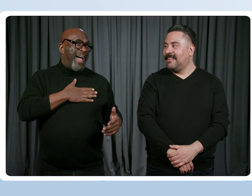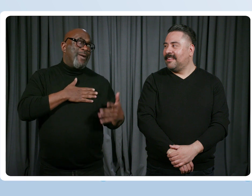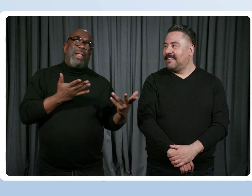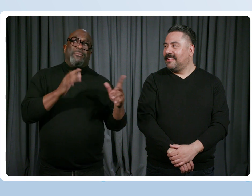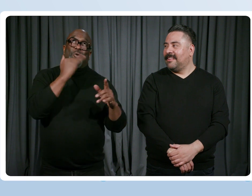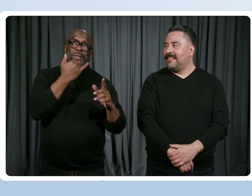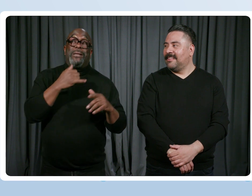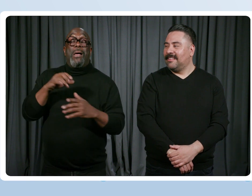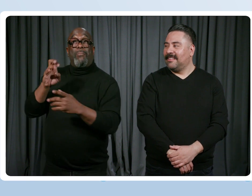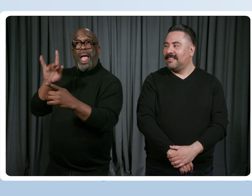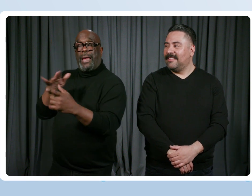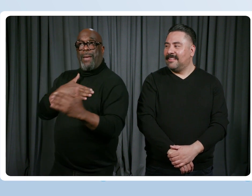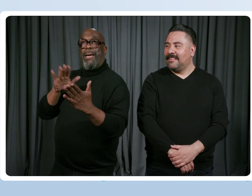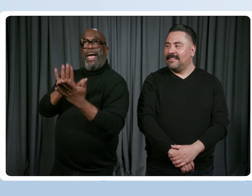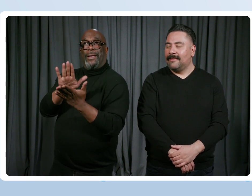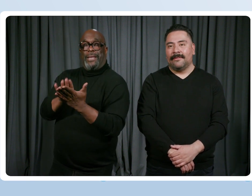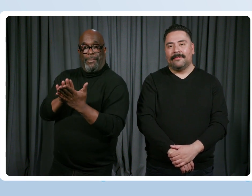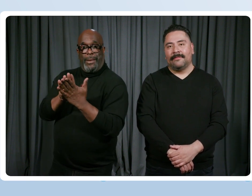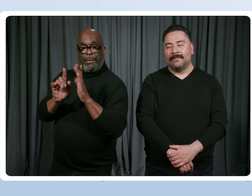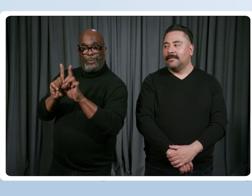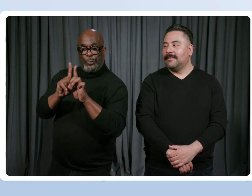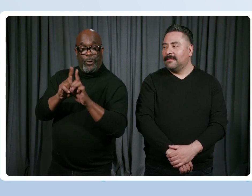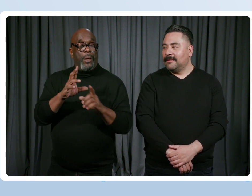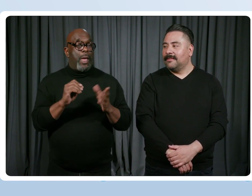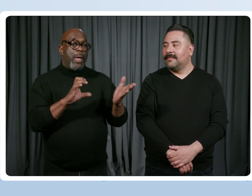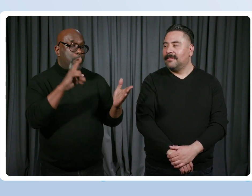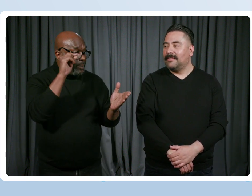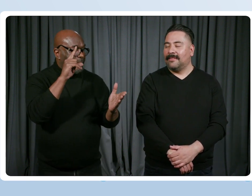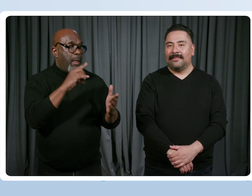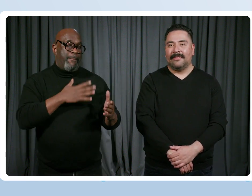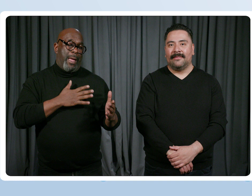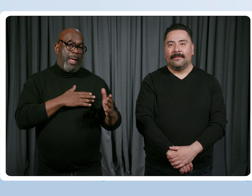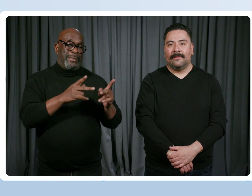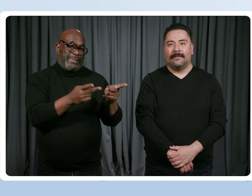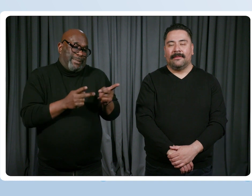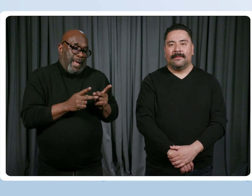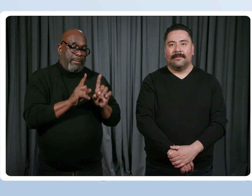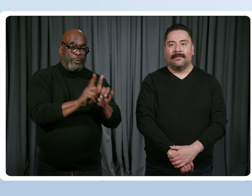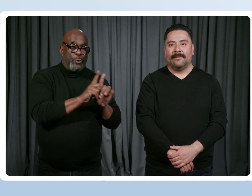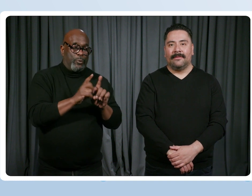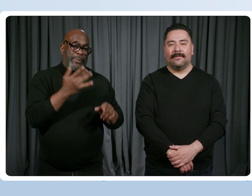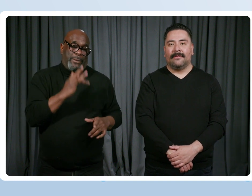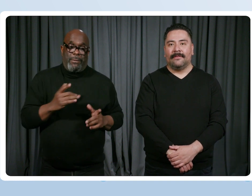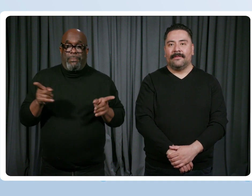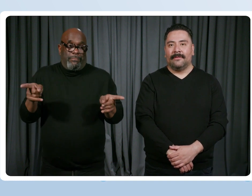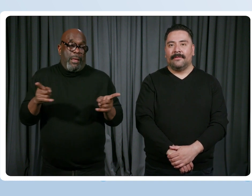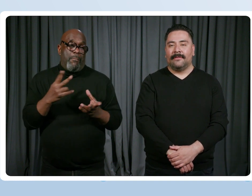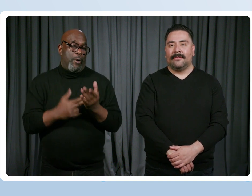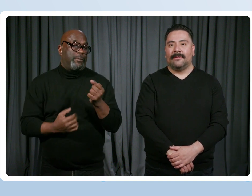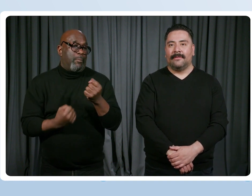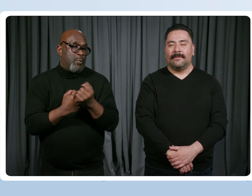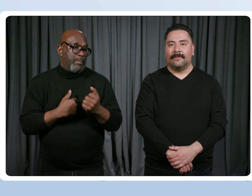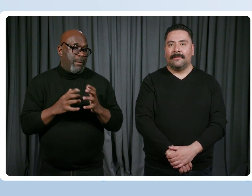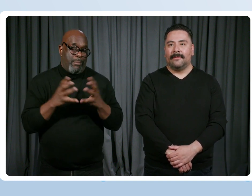flipped that. Molly was my academic mentor, and then Christina was my site mentor. So I was really fortunate to have a lot of support going into that.